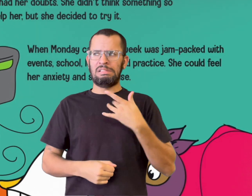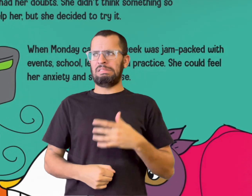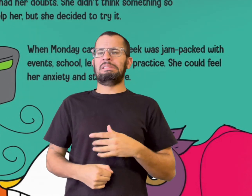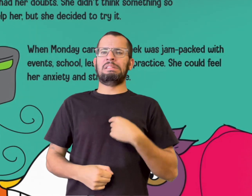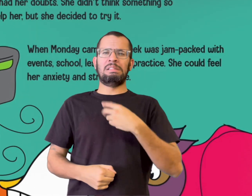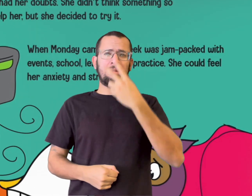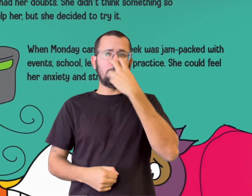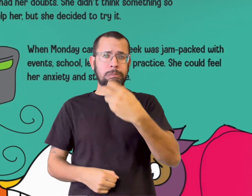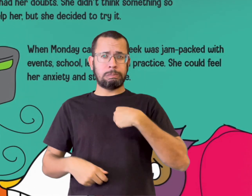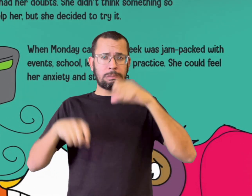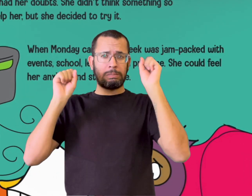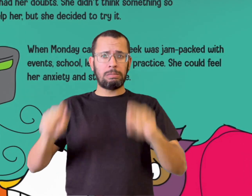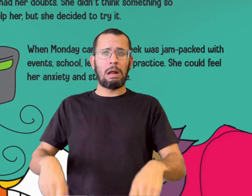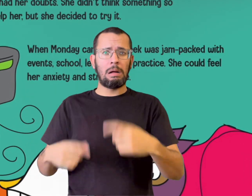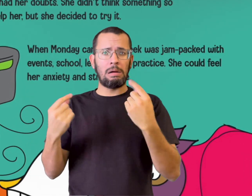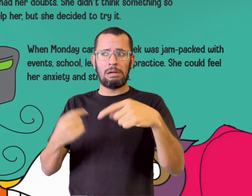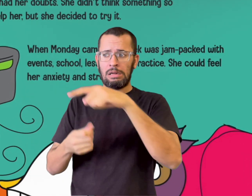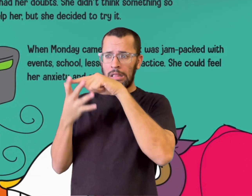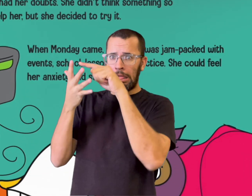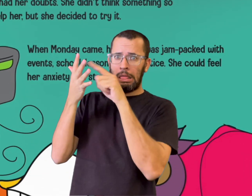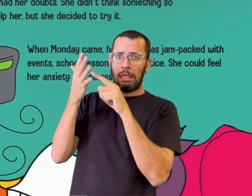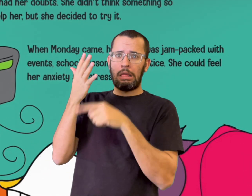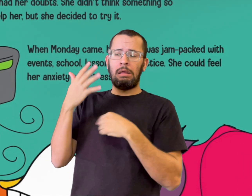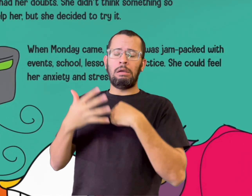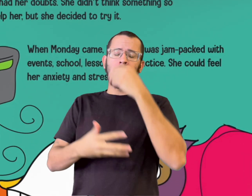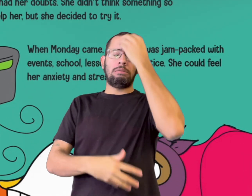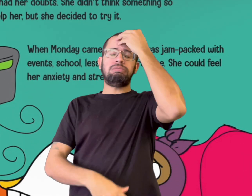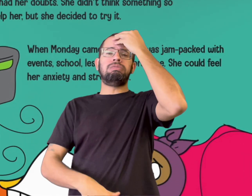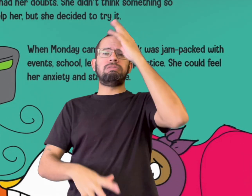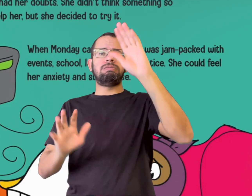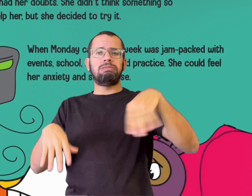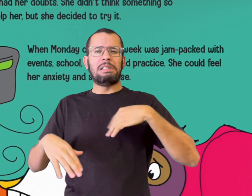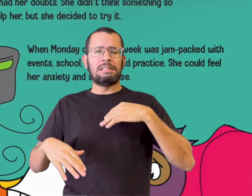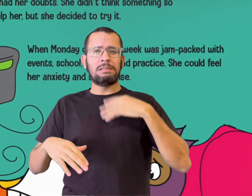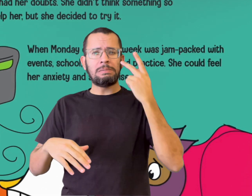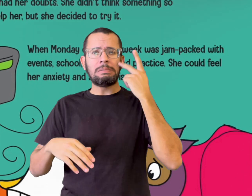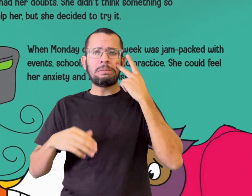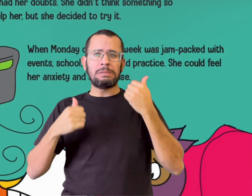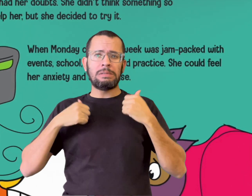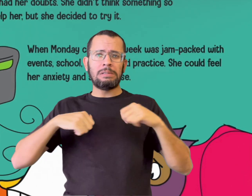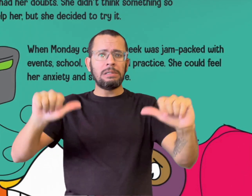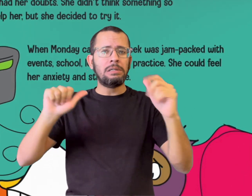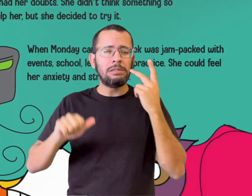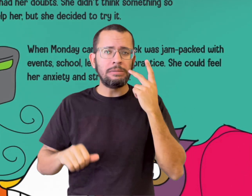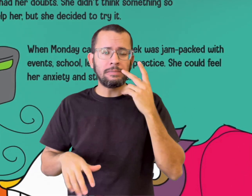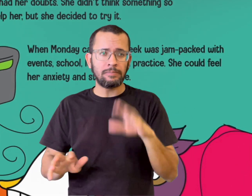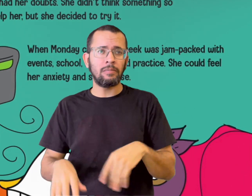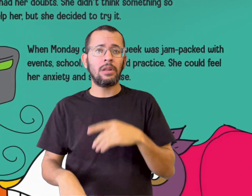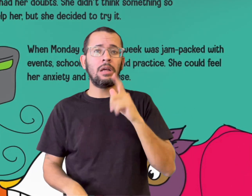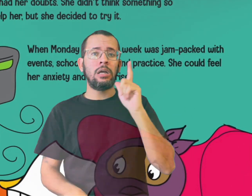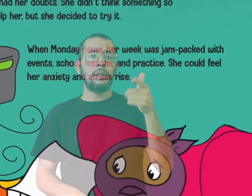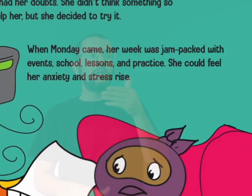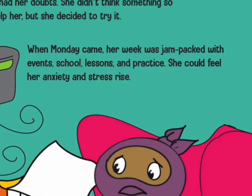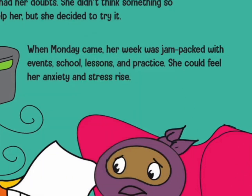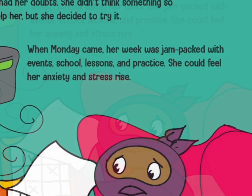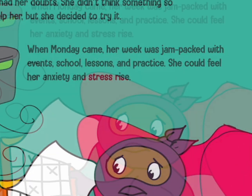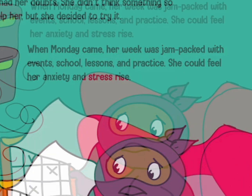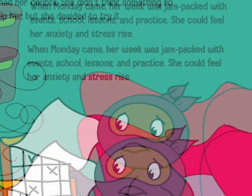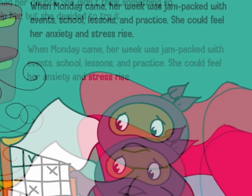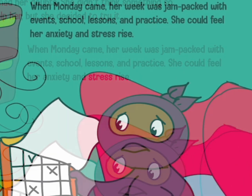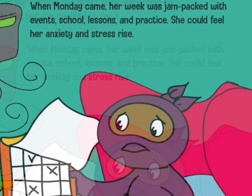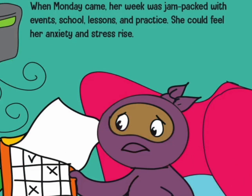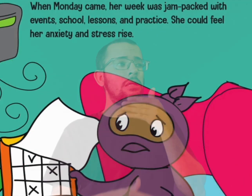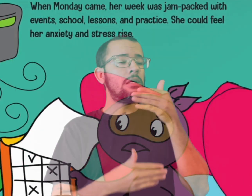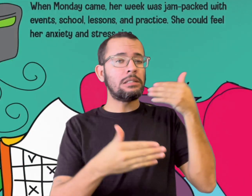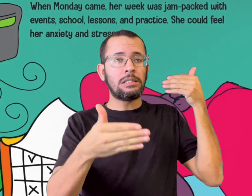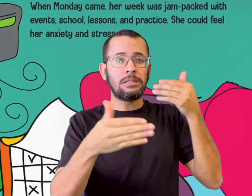Stressed Ninja had her doubts. She didn't think something so simple could help her, but she decided to try it. When Monday came, her